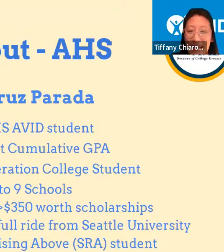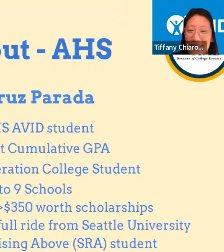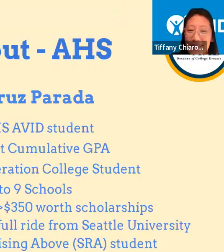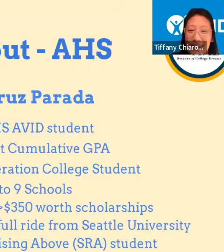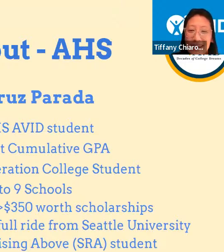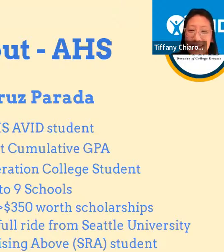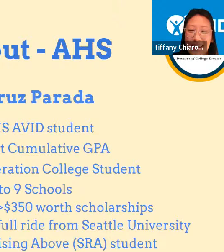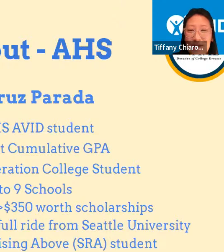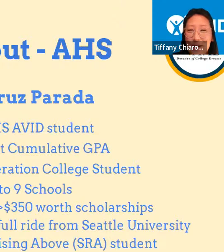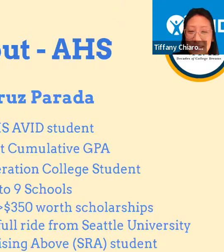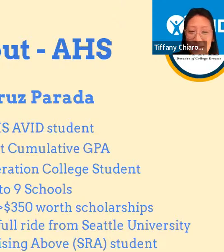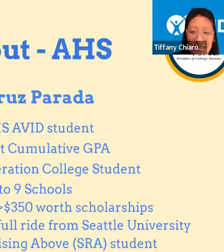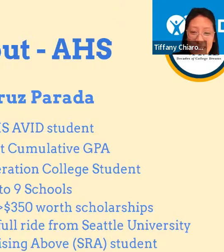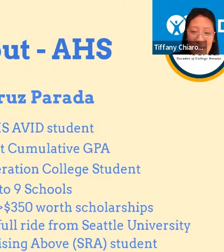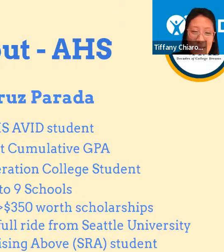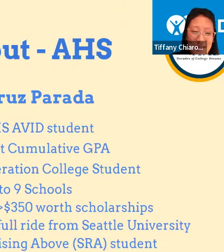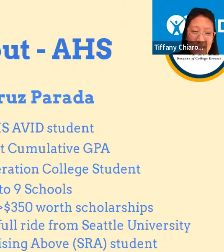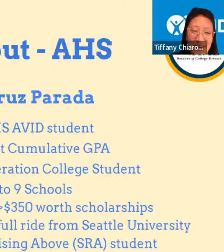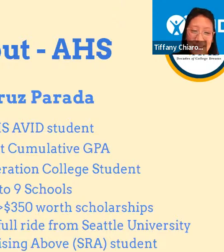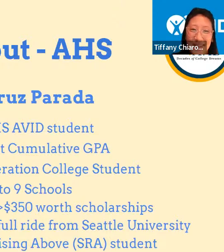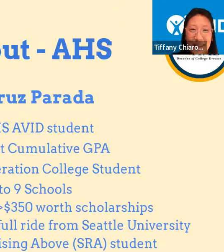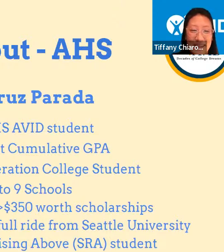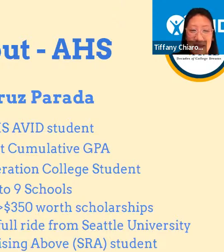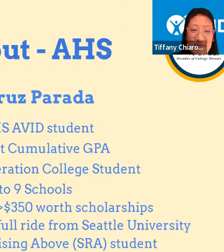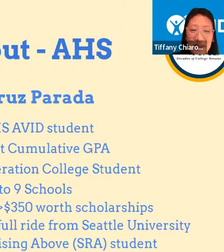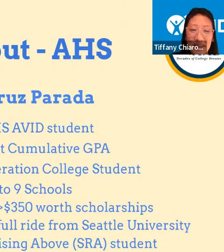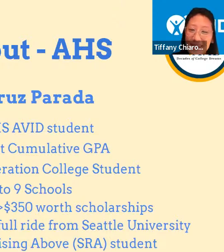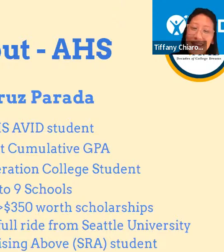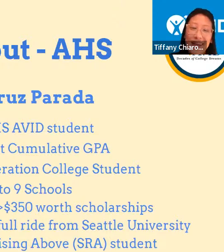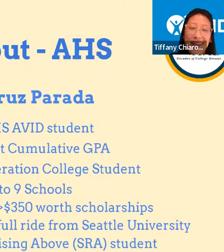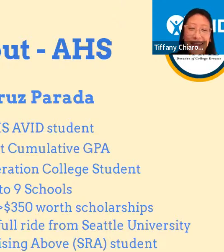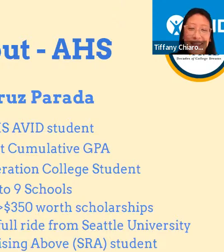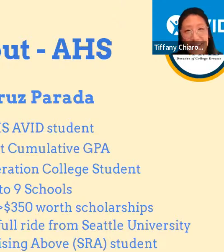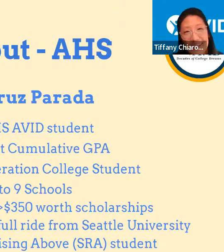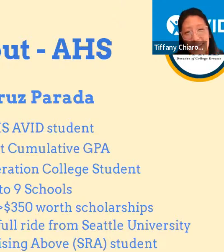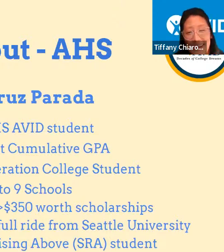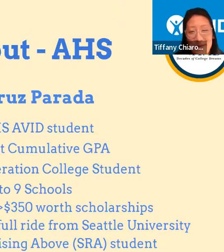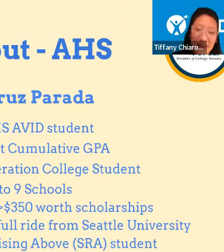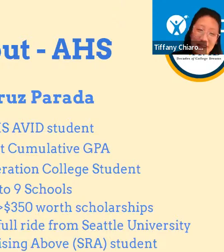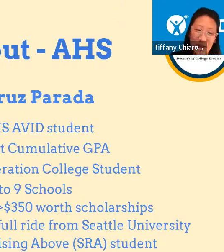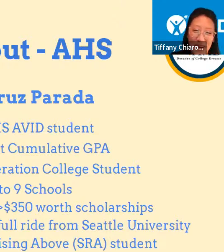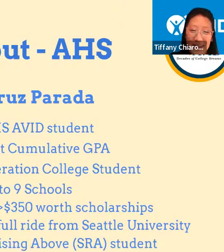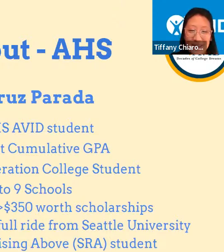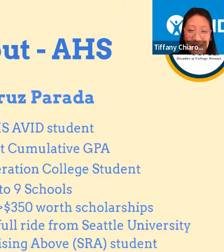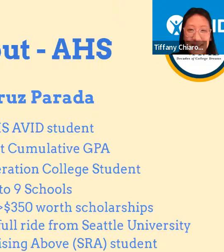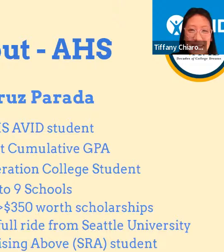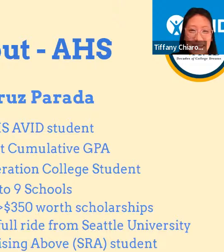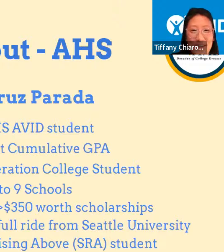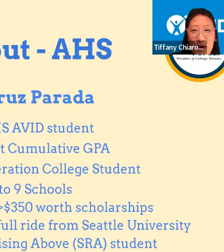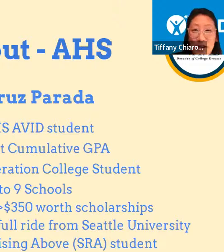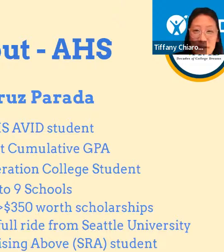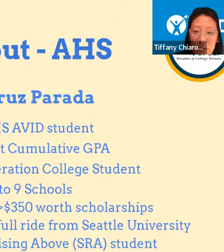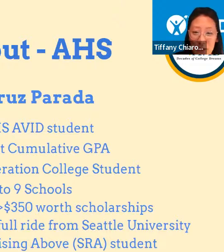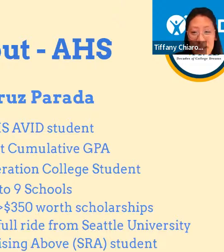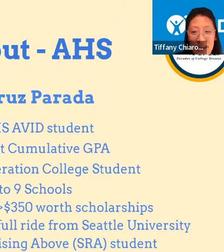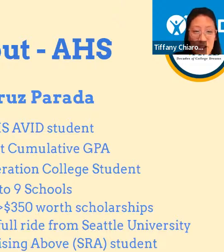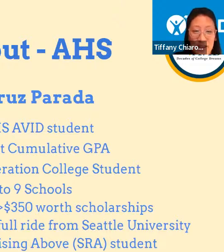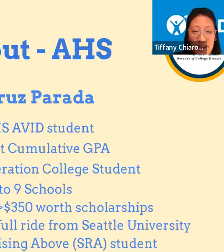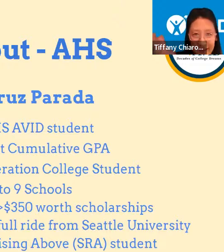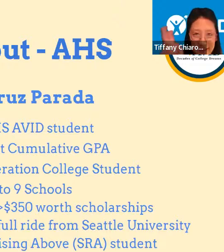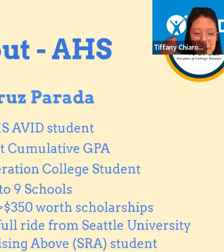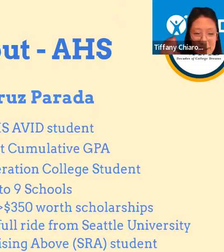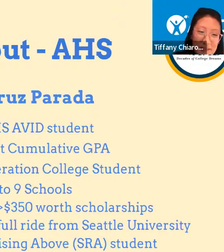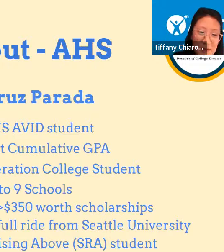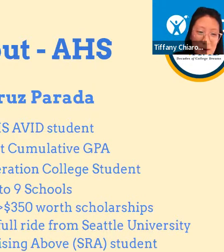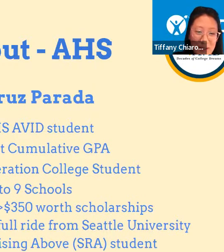student success, even participating in all of our silly team building, like dancing or playing charades or trying to avoid